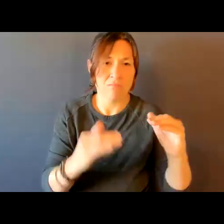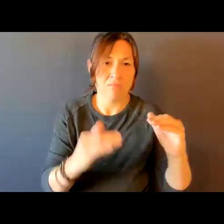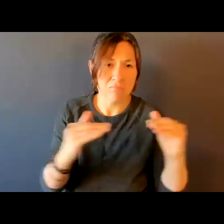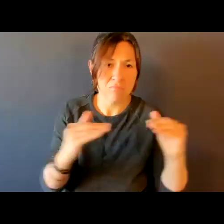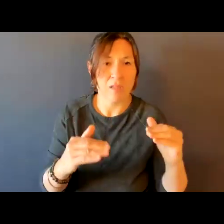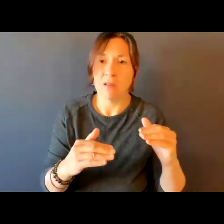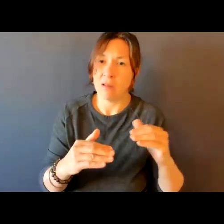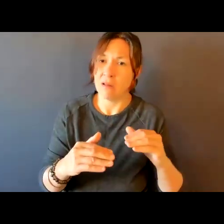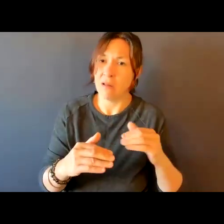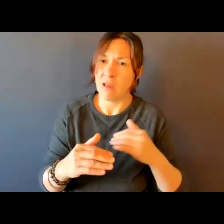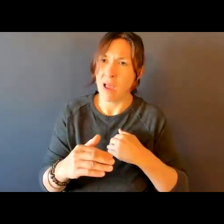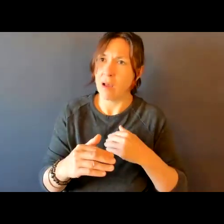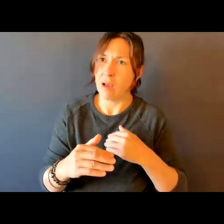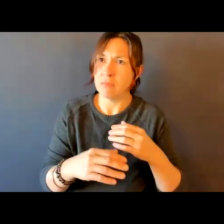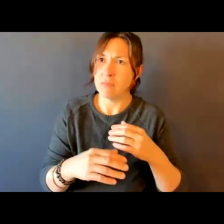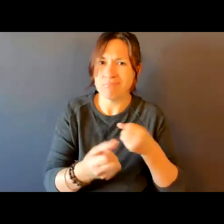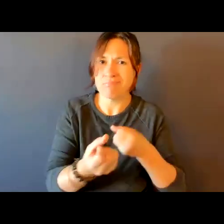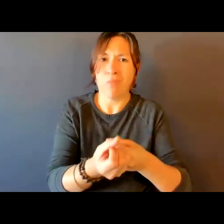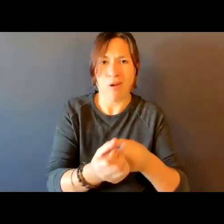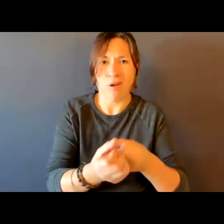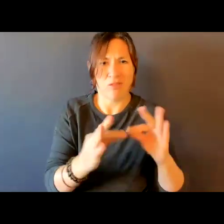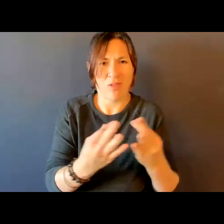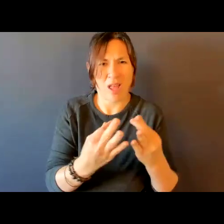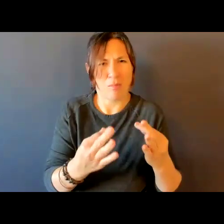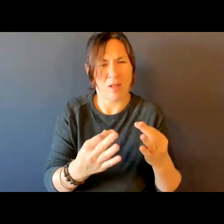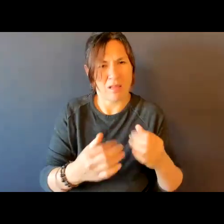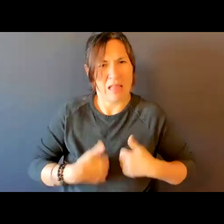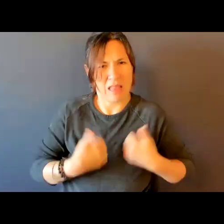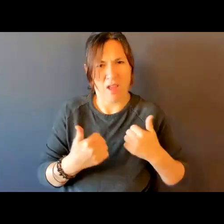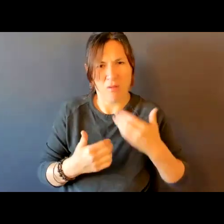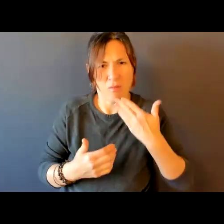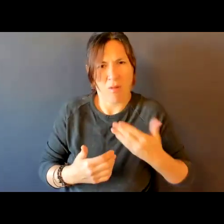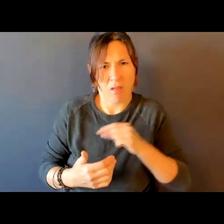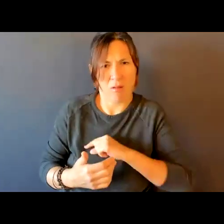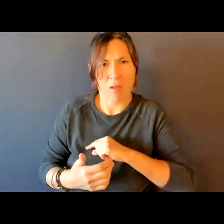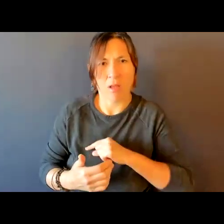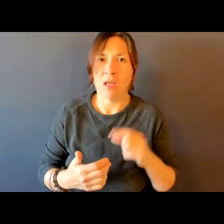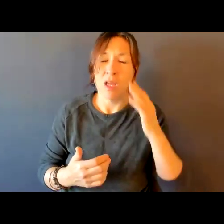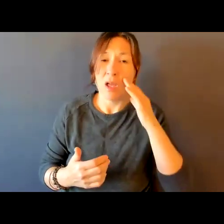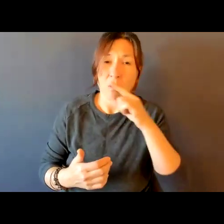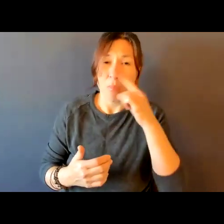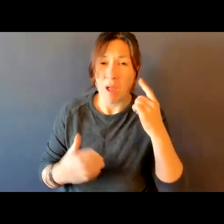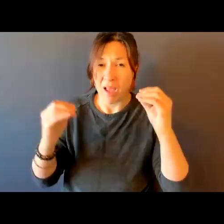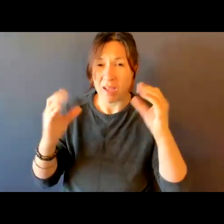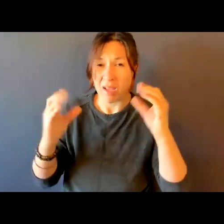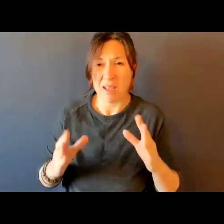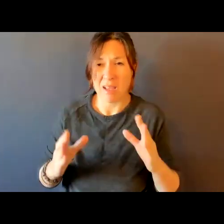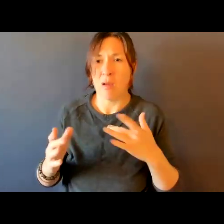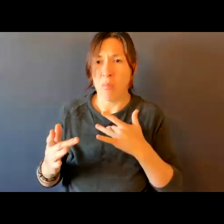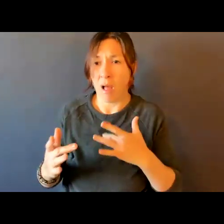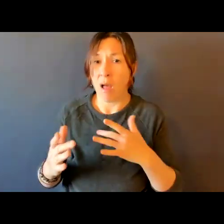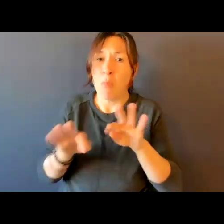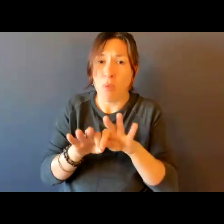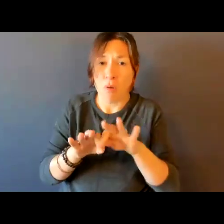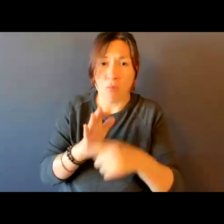with dignity. Firstly, fair pay acknowledges the unique challenges faced by Black educators who often serve as a vital